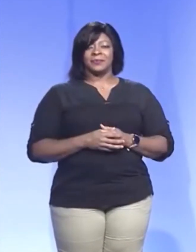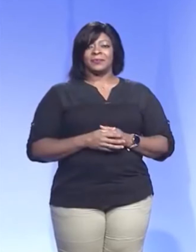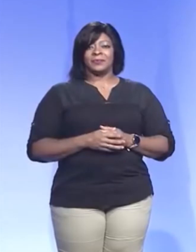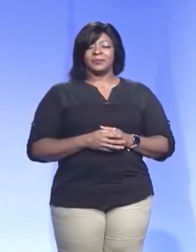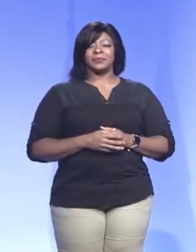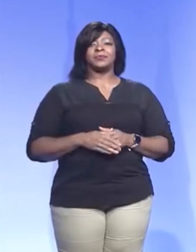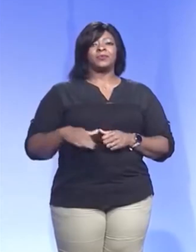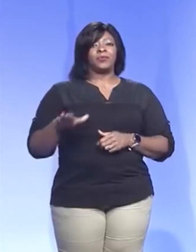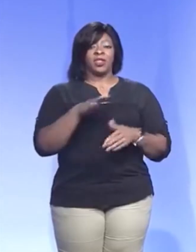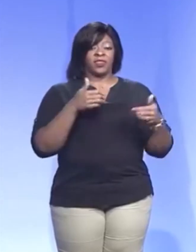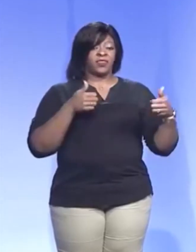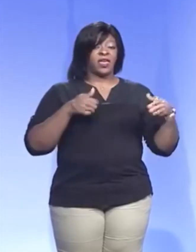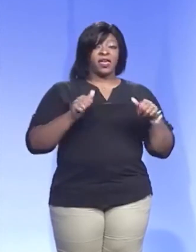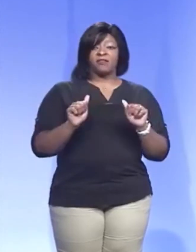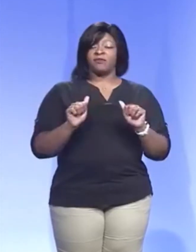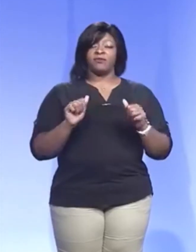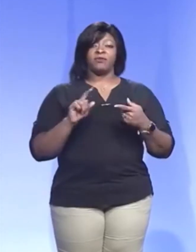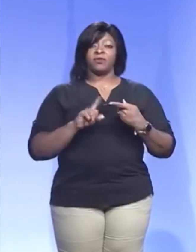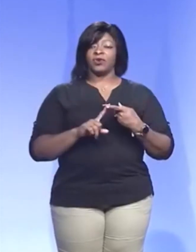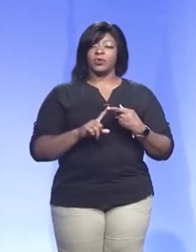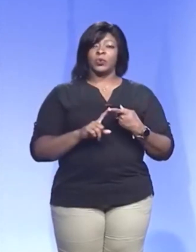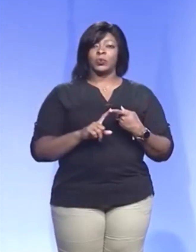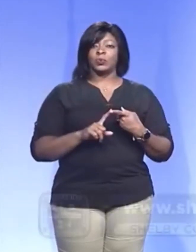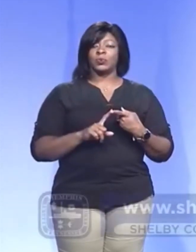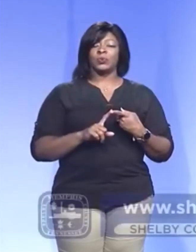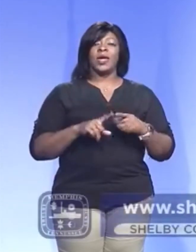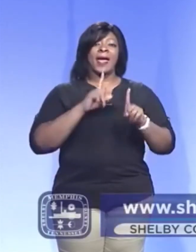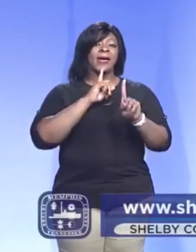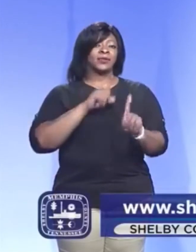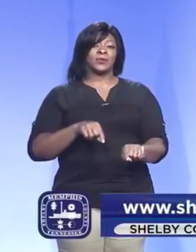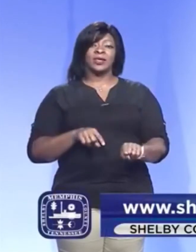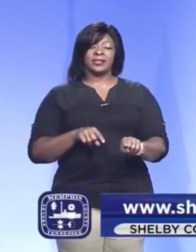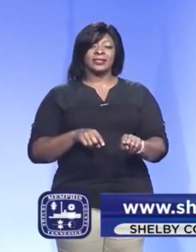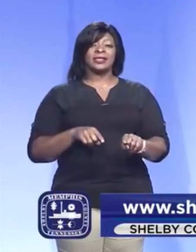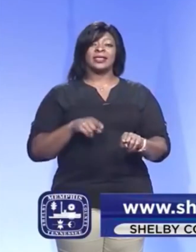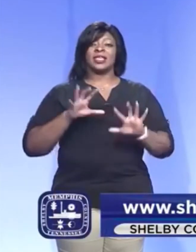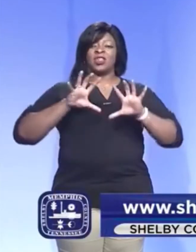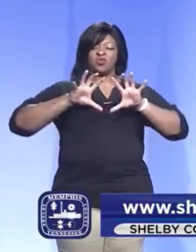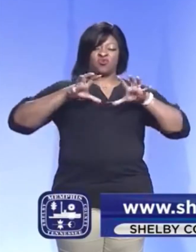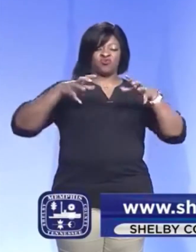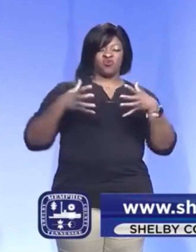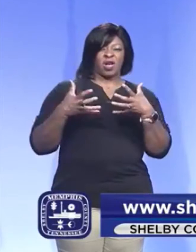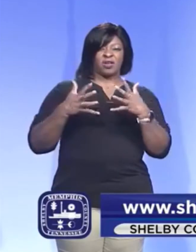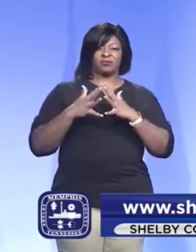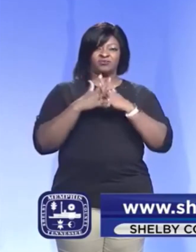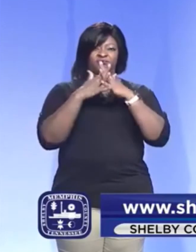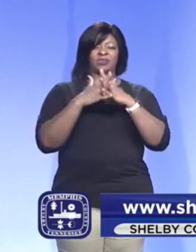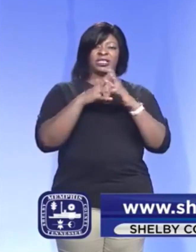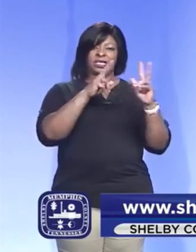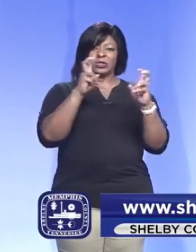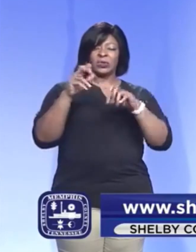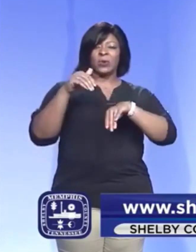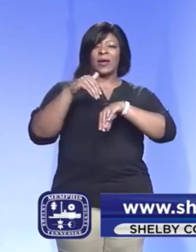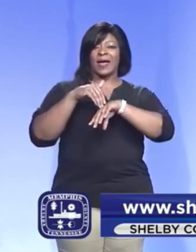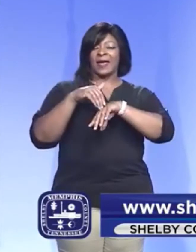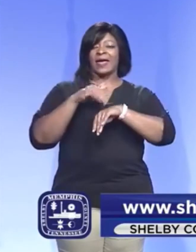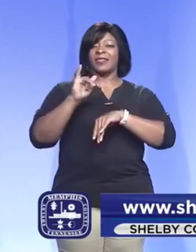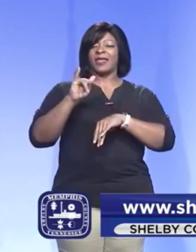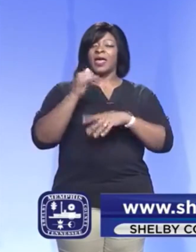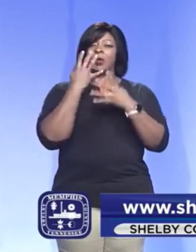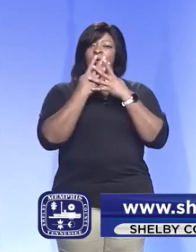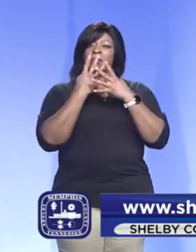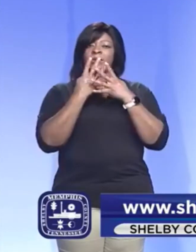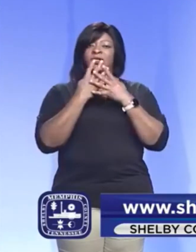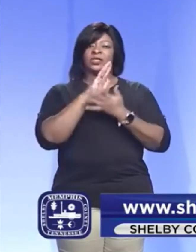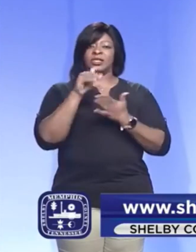effort to address the crowded issues there at the Criminal Justice